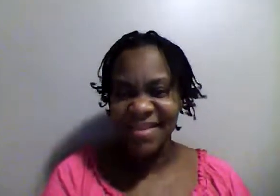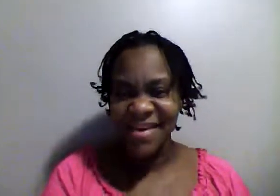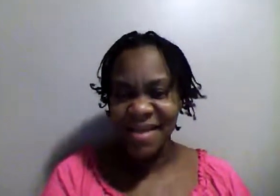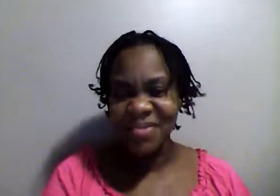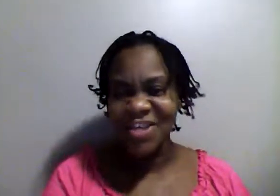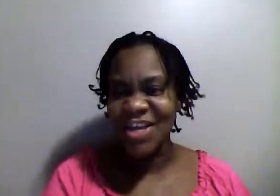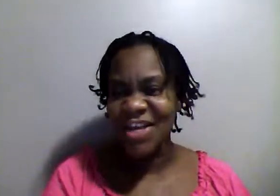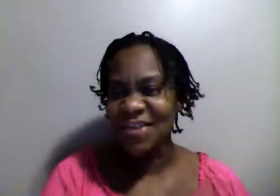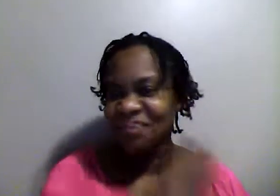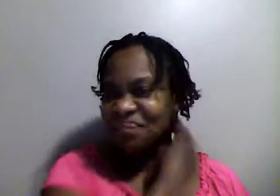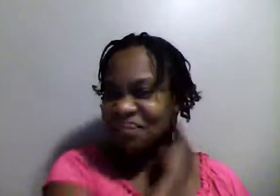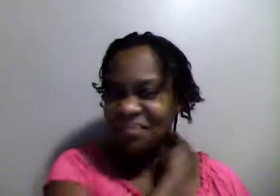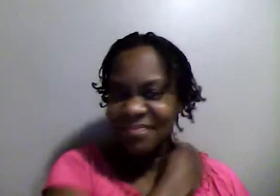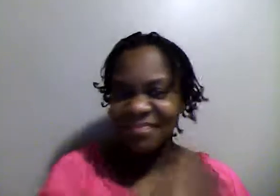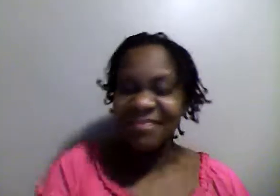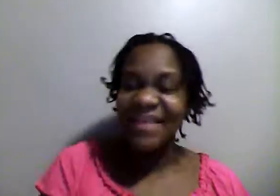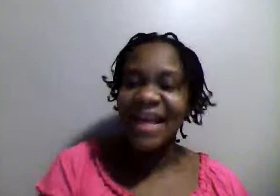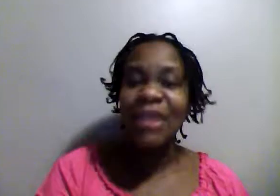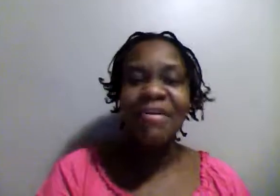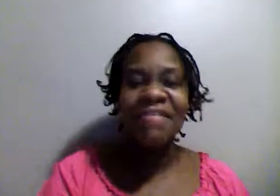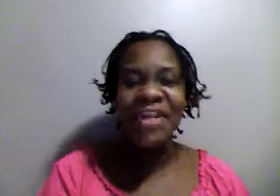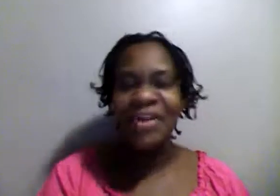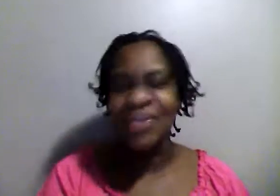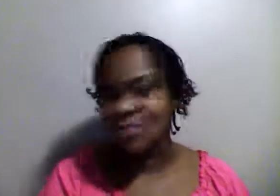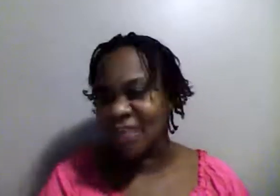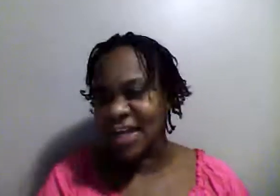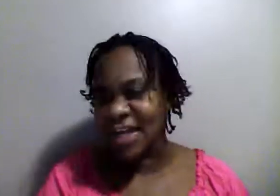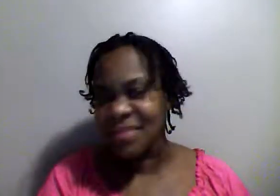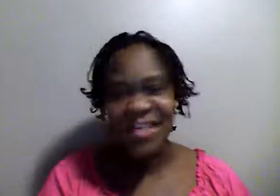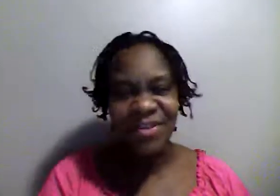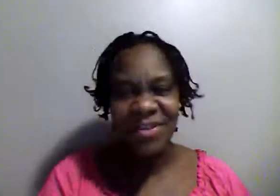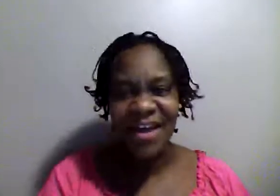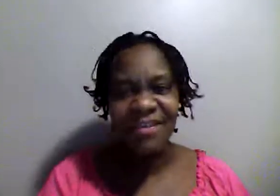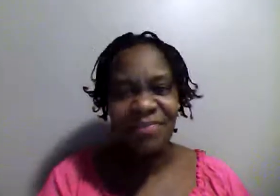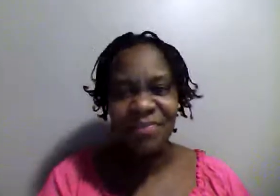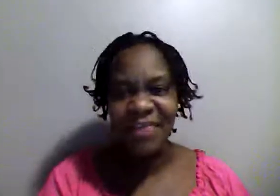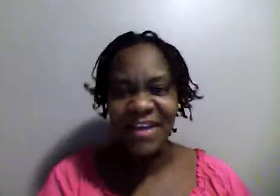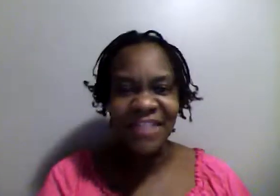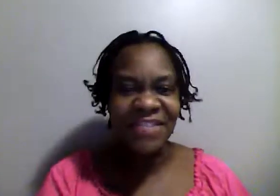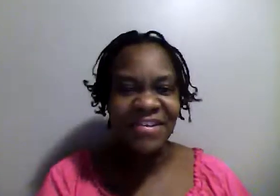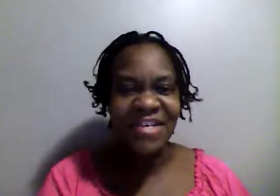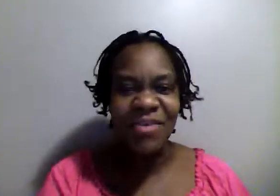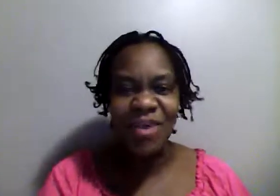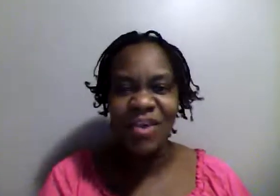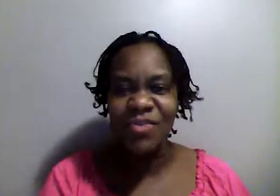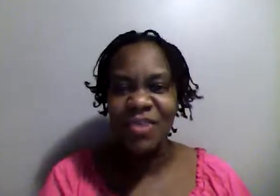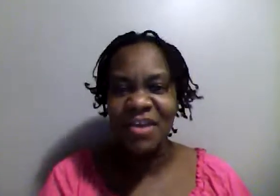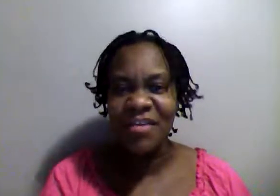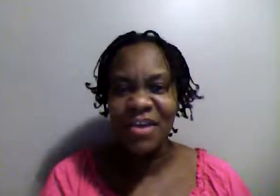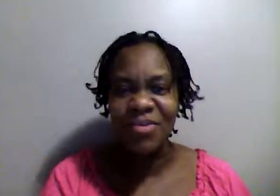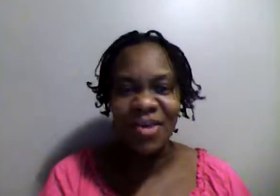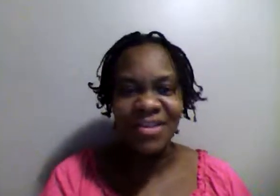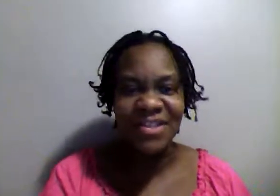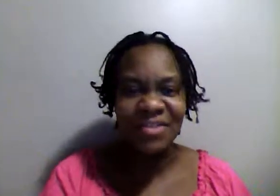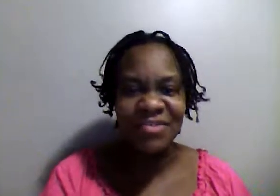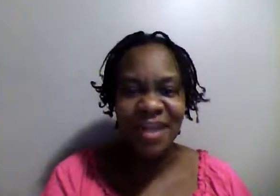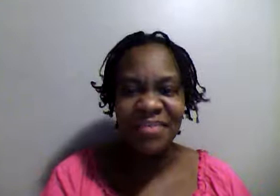I'm just gonna allow the video to run a little bit so that if there's anyone new here and you want to subscribe to